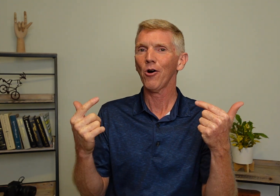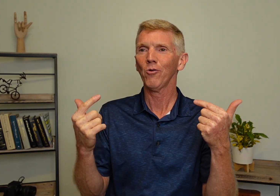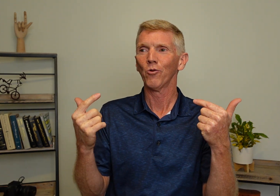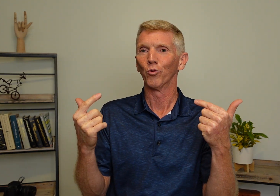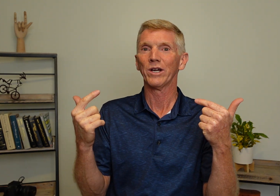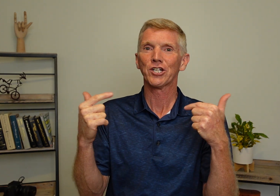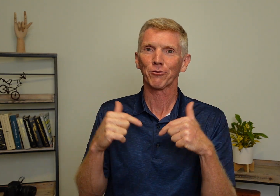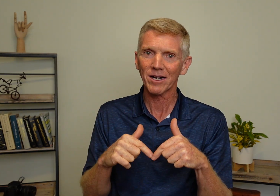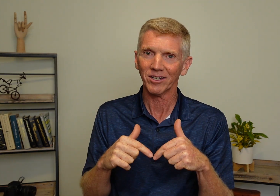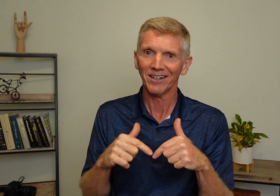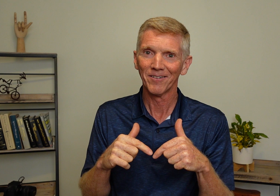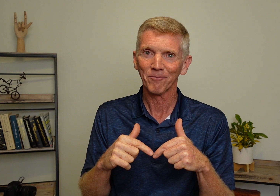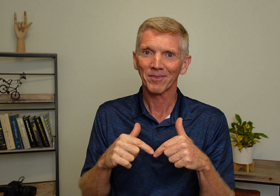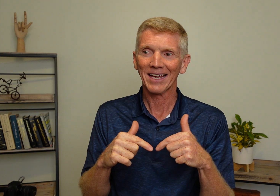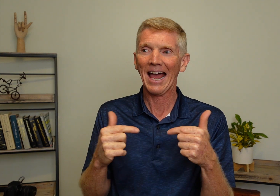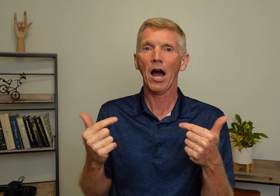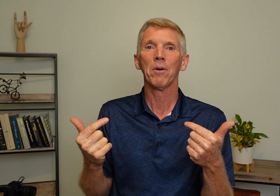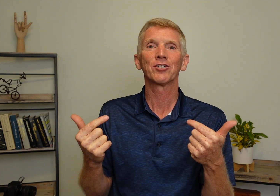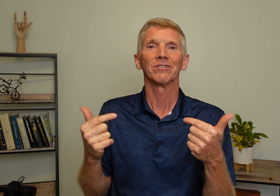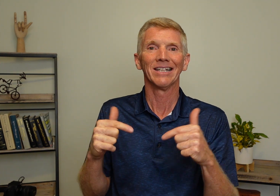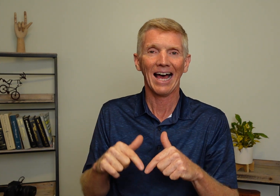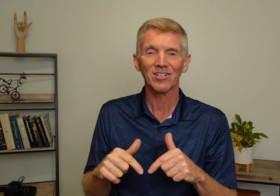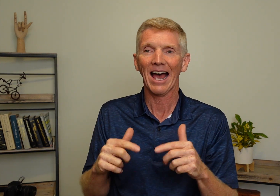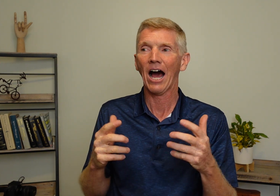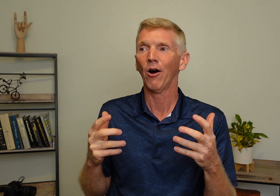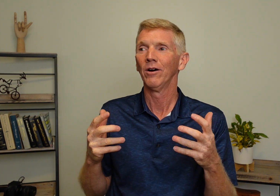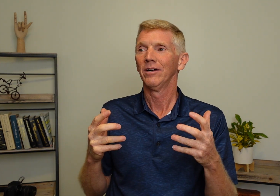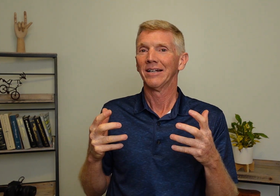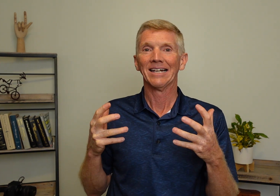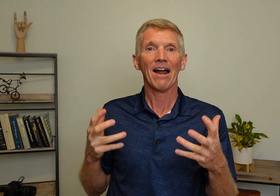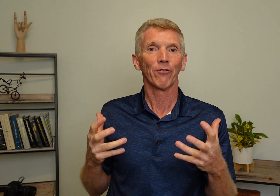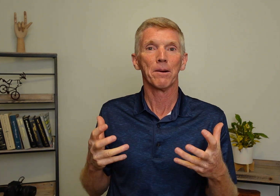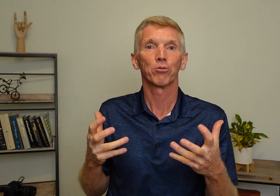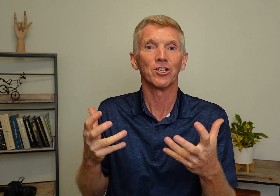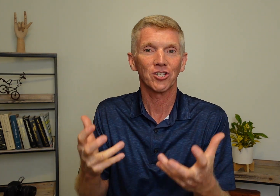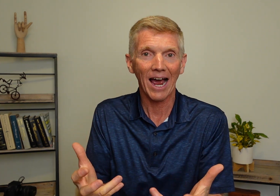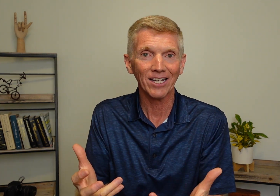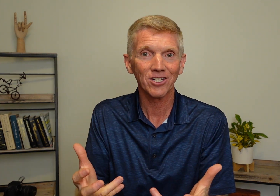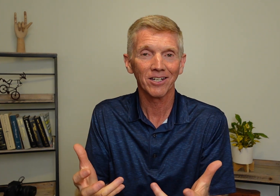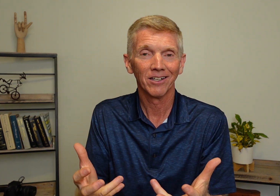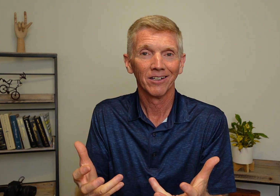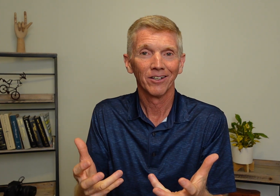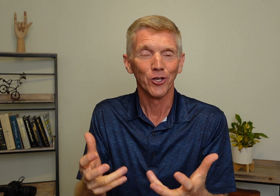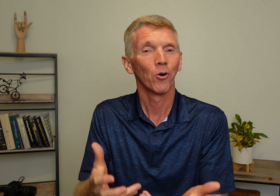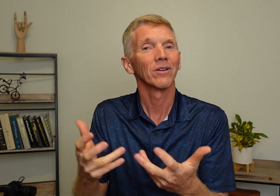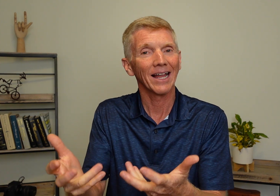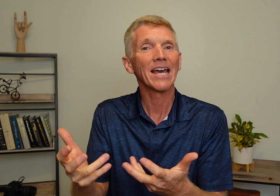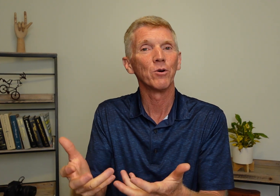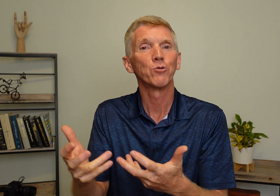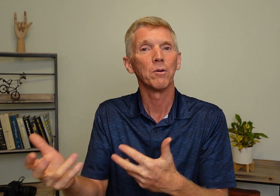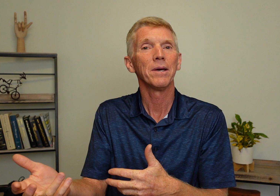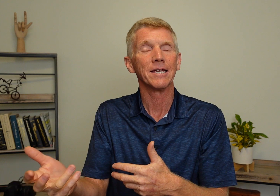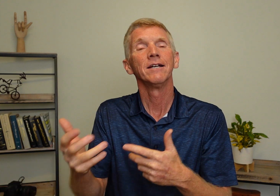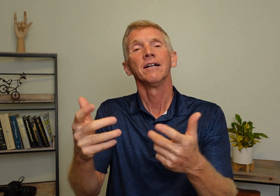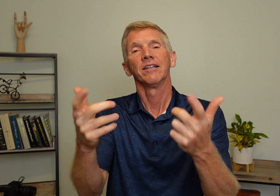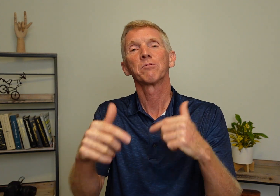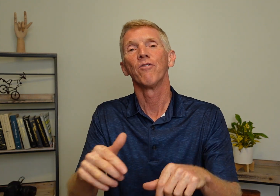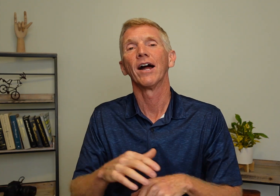how restricted and how much less, how not very precise your language would be. Let's move on to